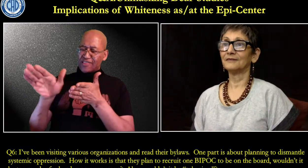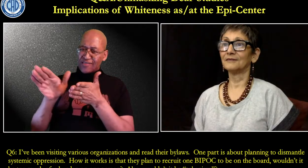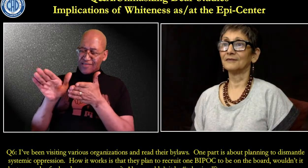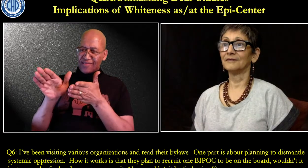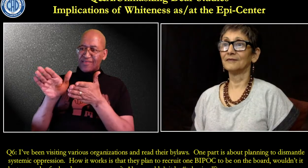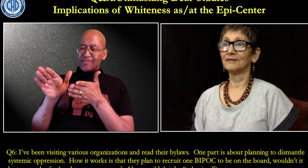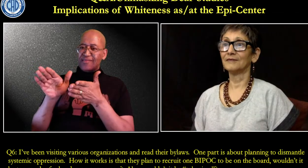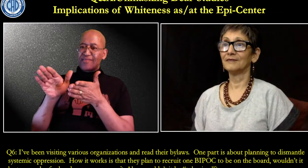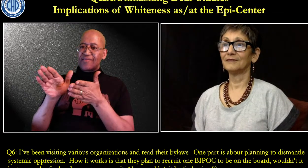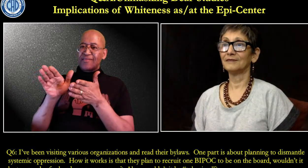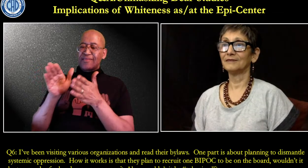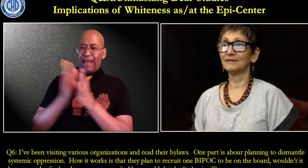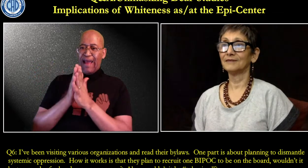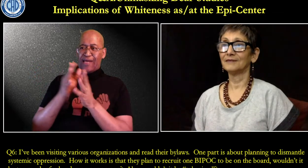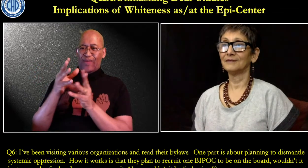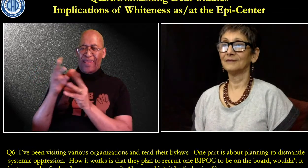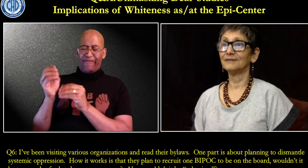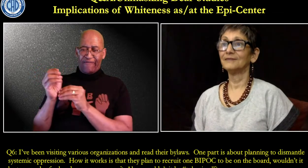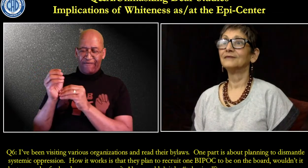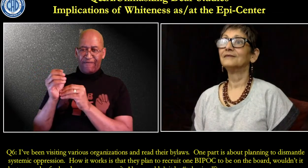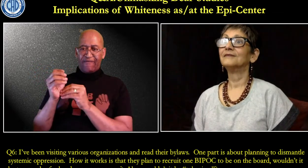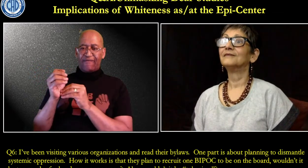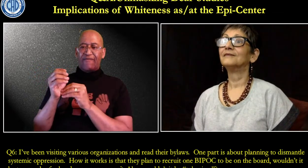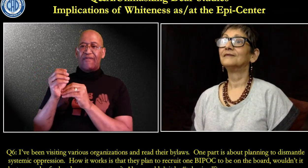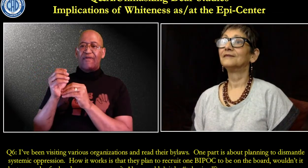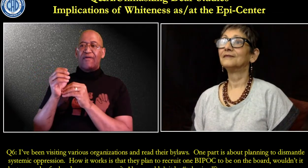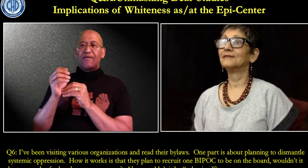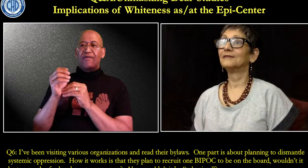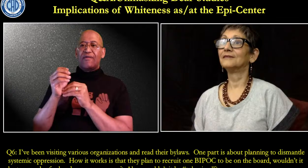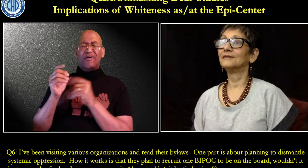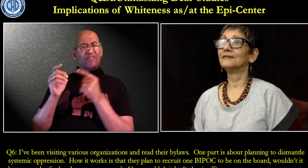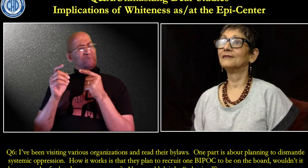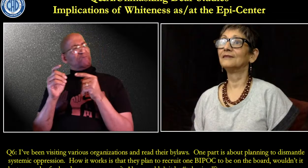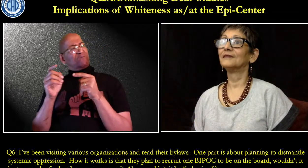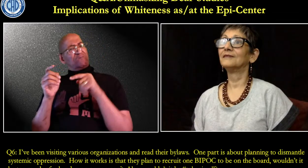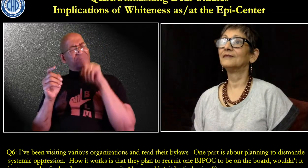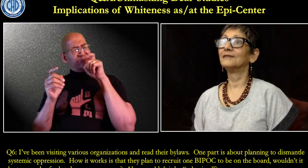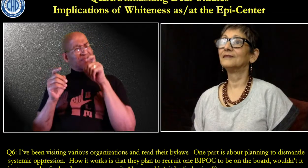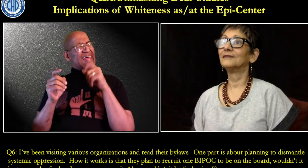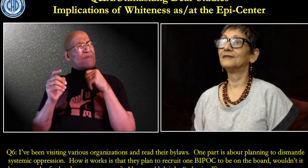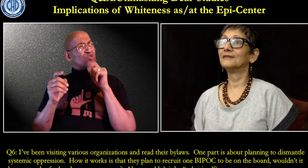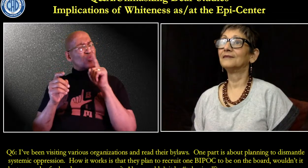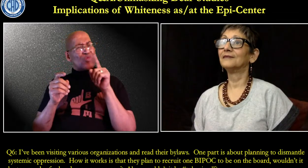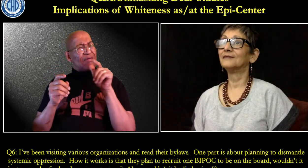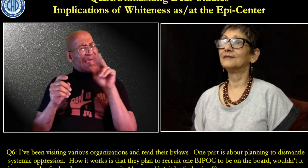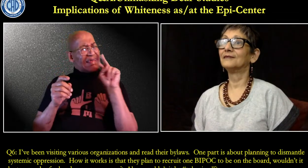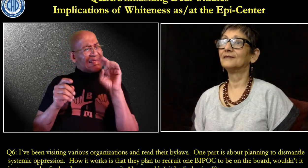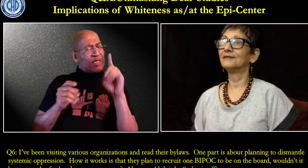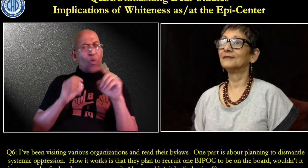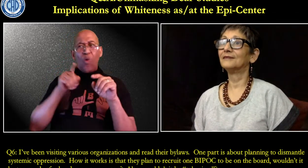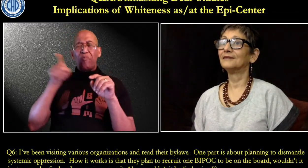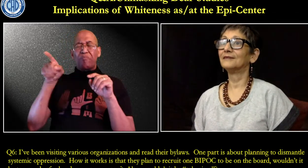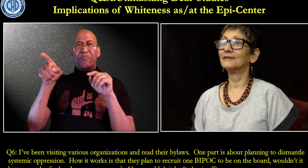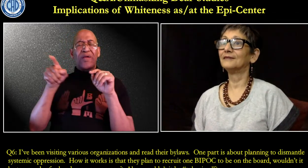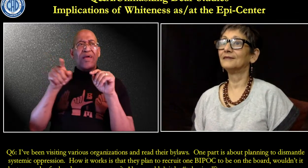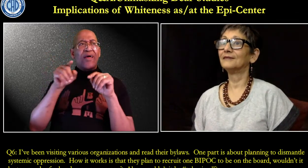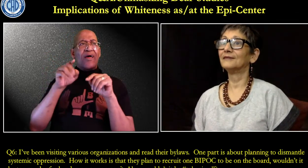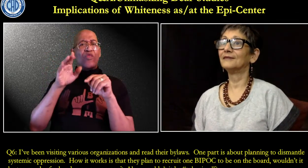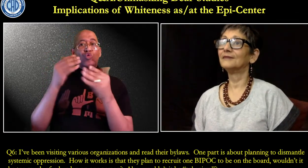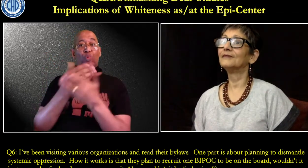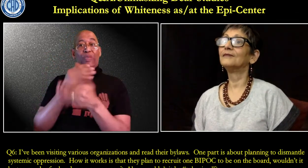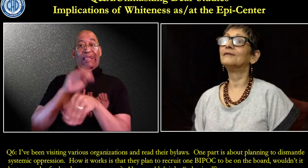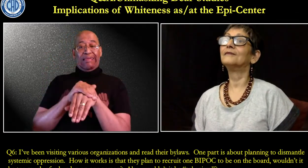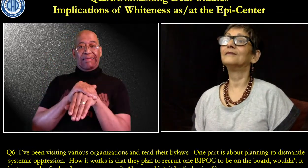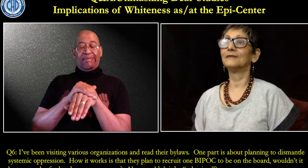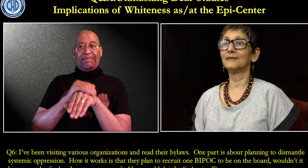they would attend, but they would be kicked out, asked to leave. And